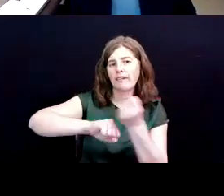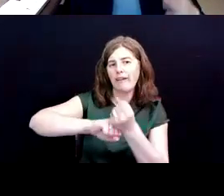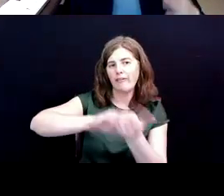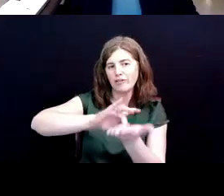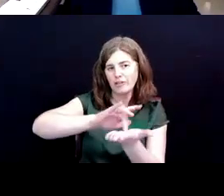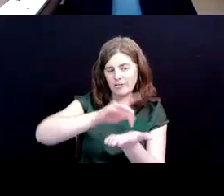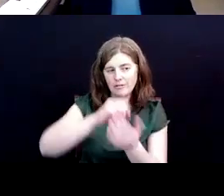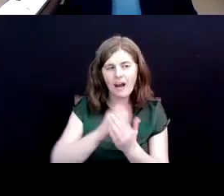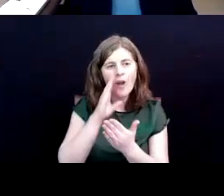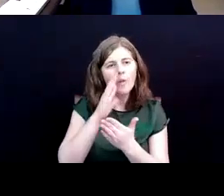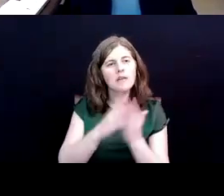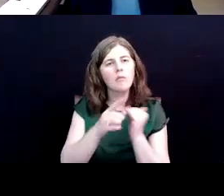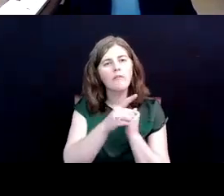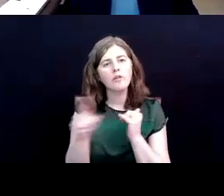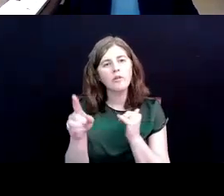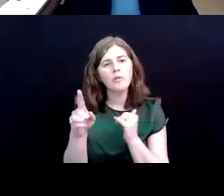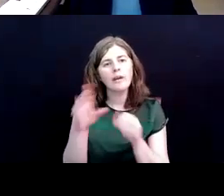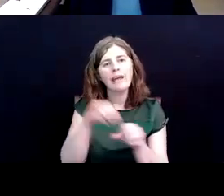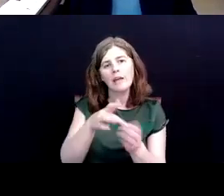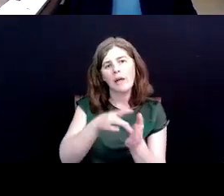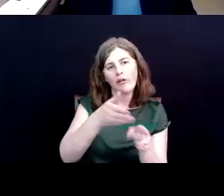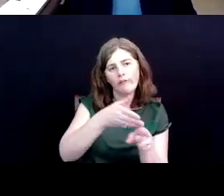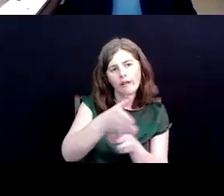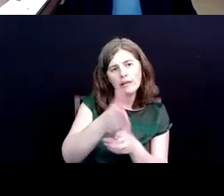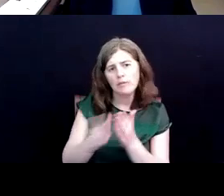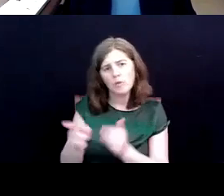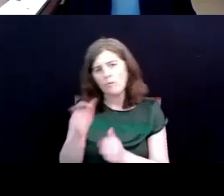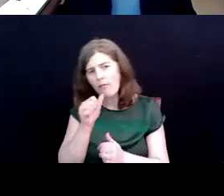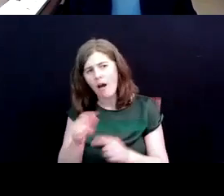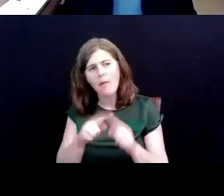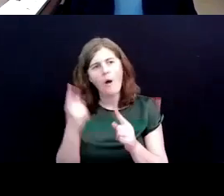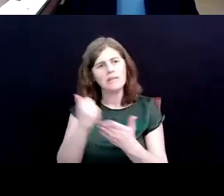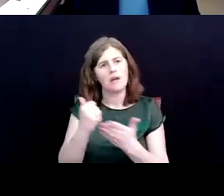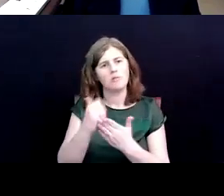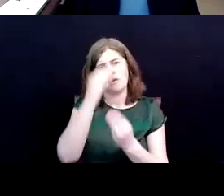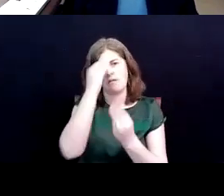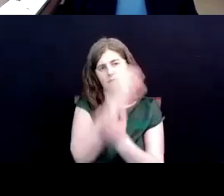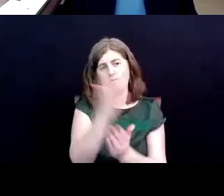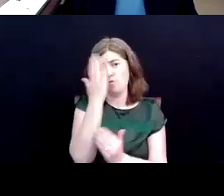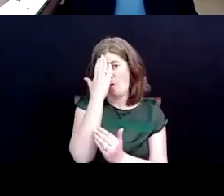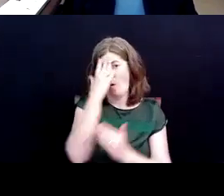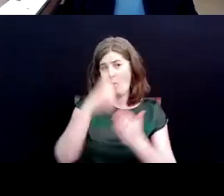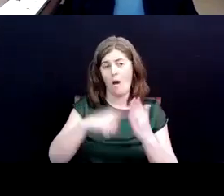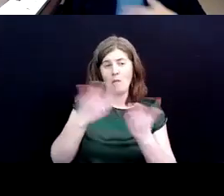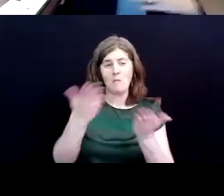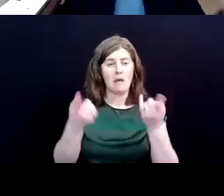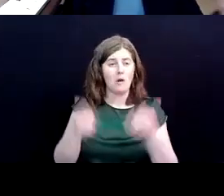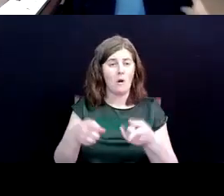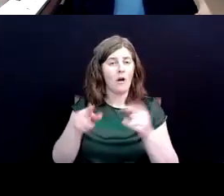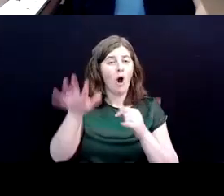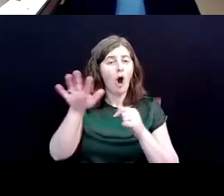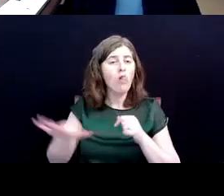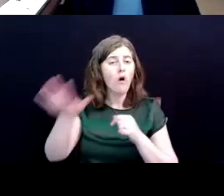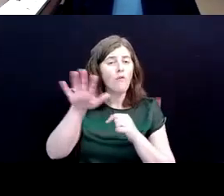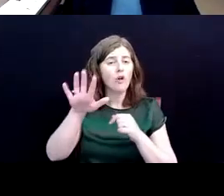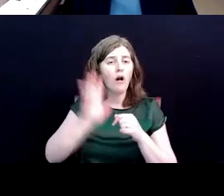that some of you may be in the medical space and some of you may not, but I think it's always helpful to be informed about what might be going on across our